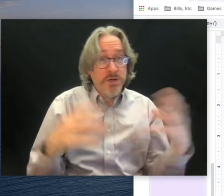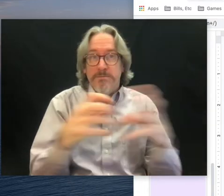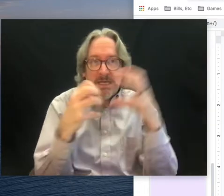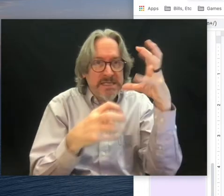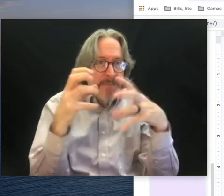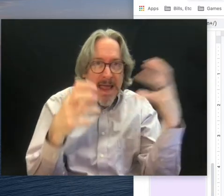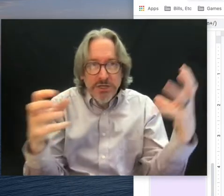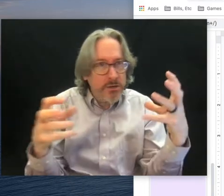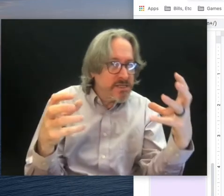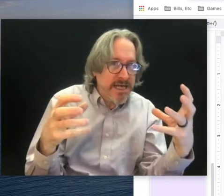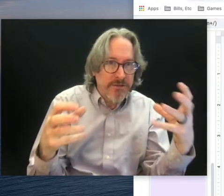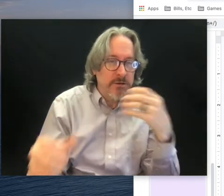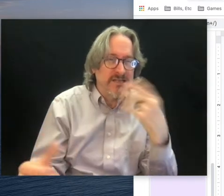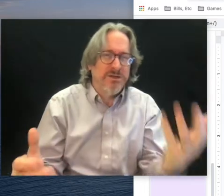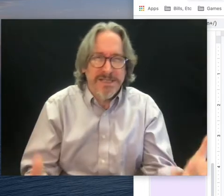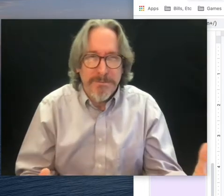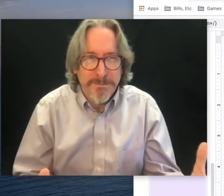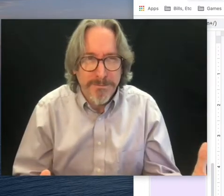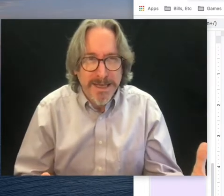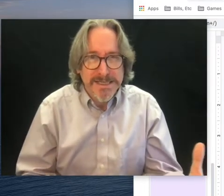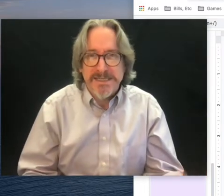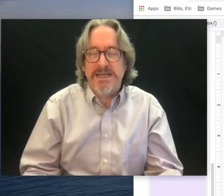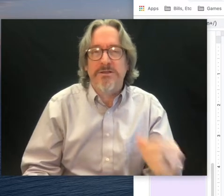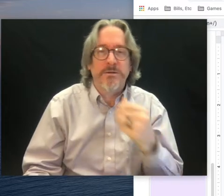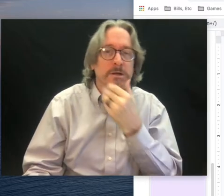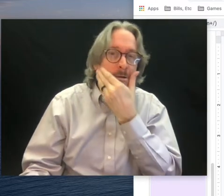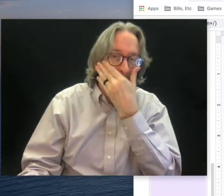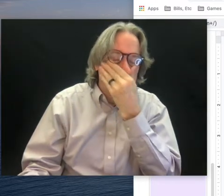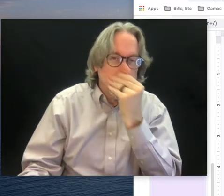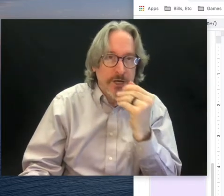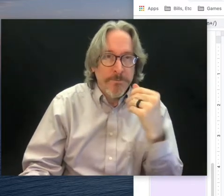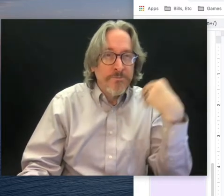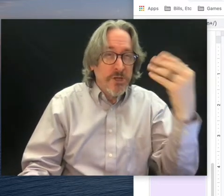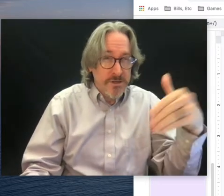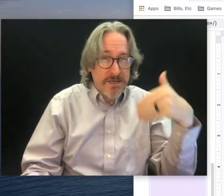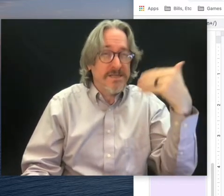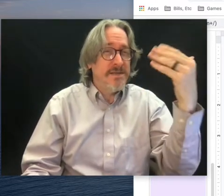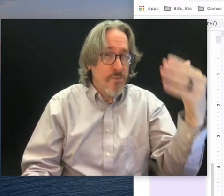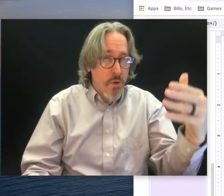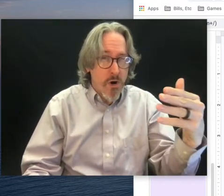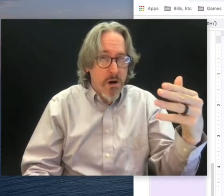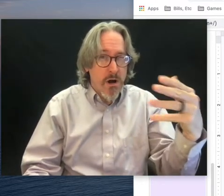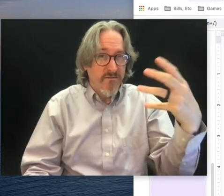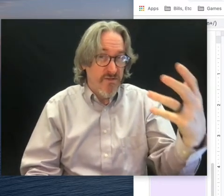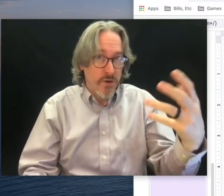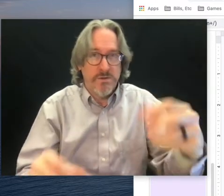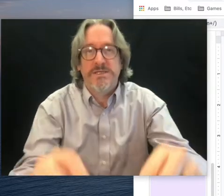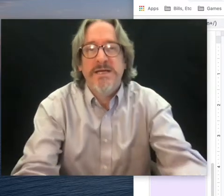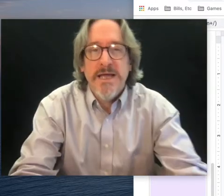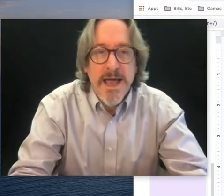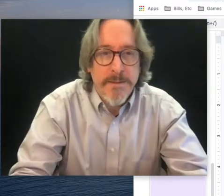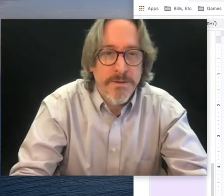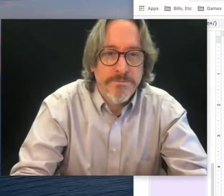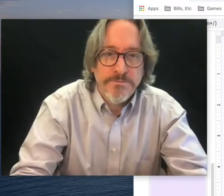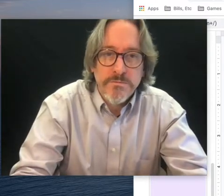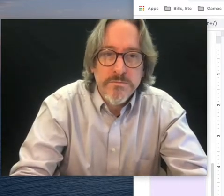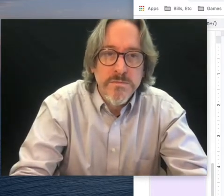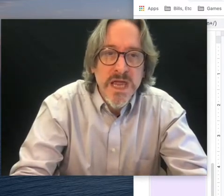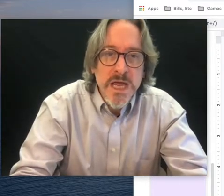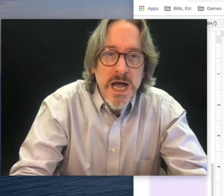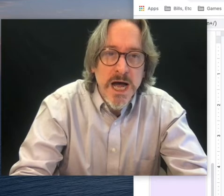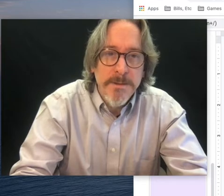so you can mix and match those together as long as they make sense together. So you'll start to see more of those happen.